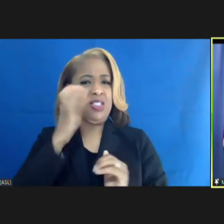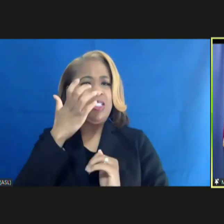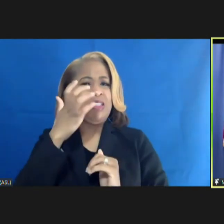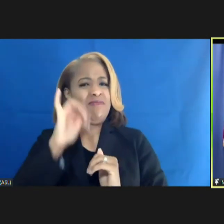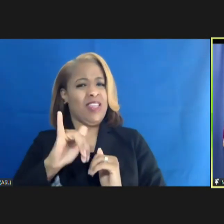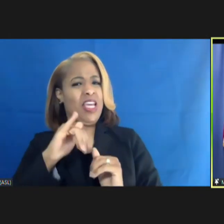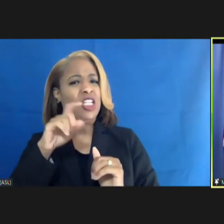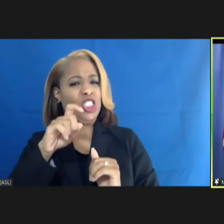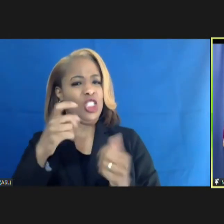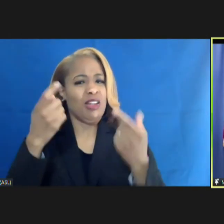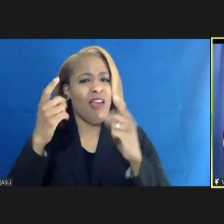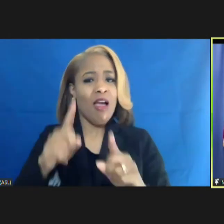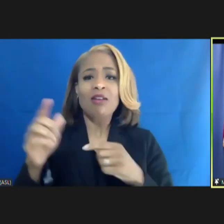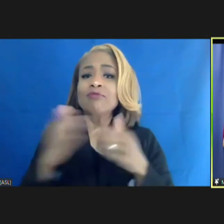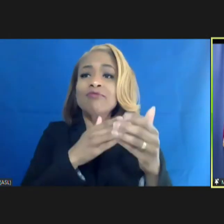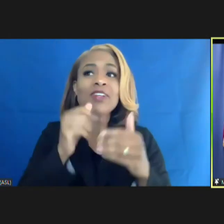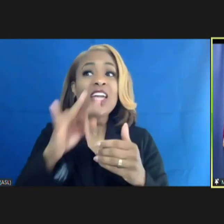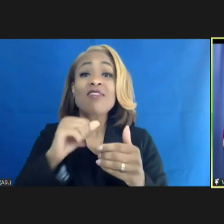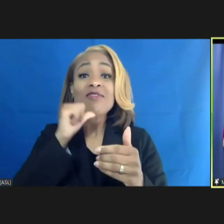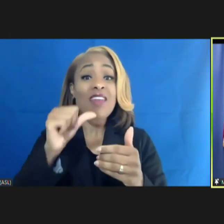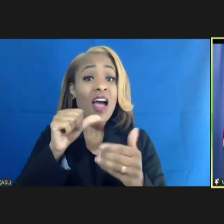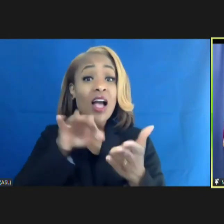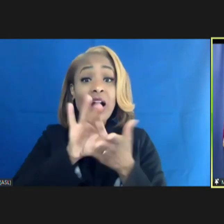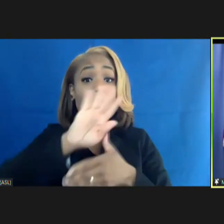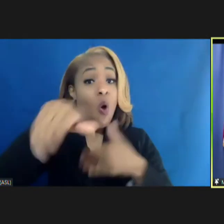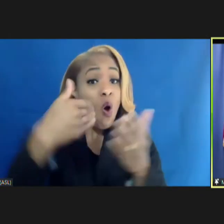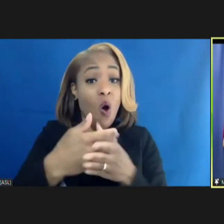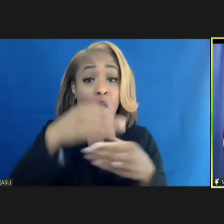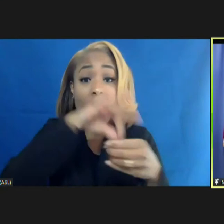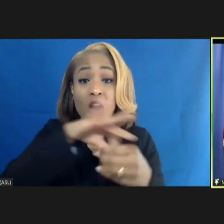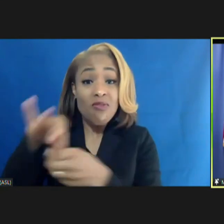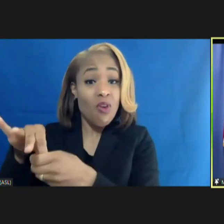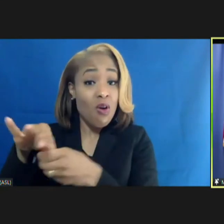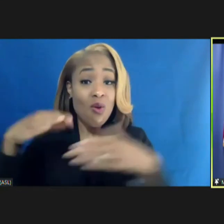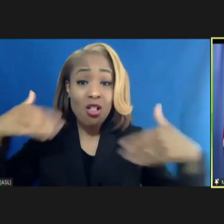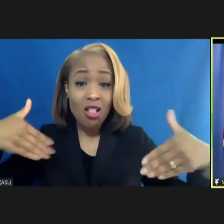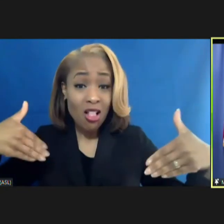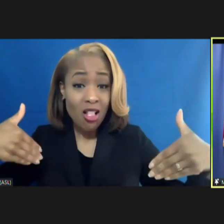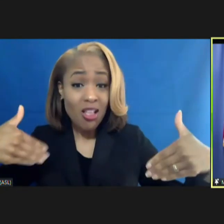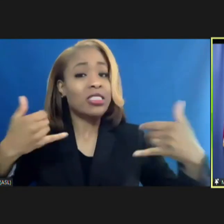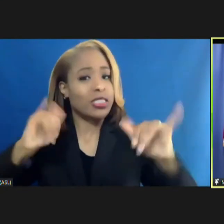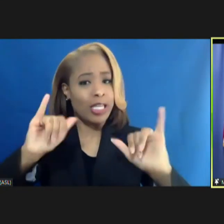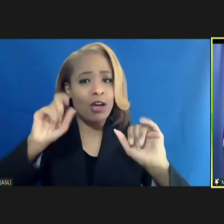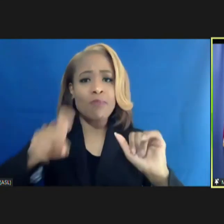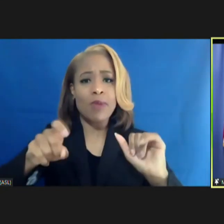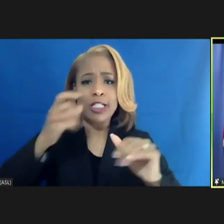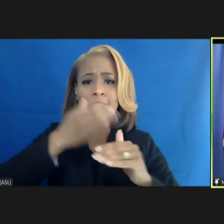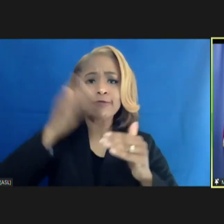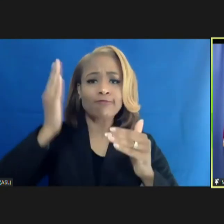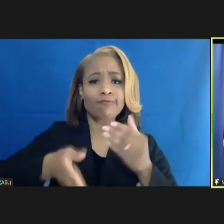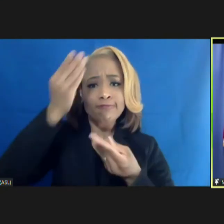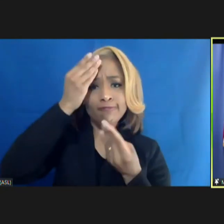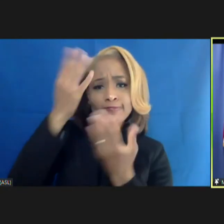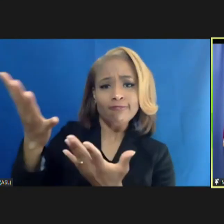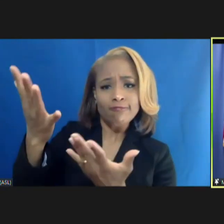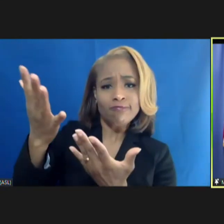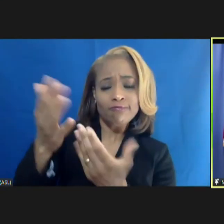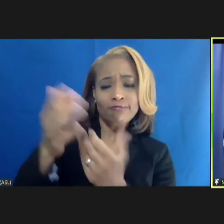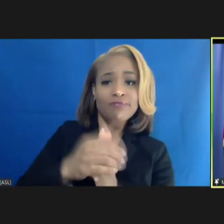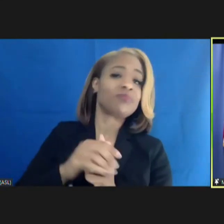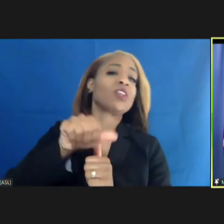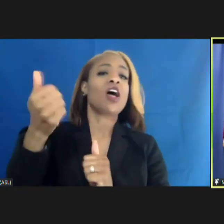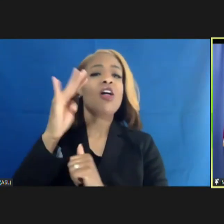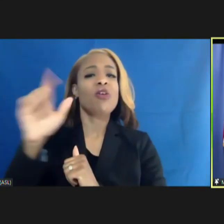to occur even if not all the valid votes had been counted by that time. Now, there are 11 other bills in this collection that serve